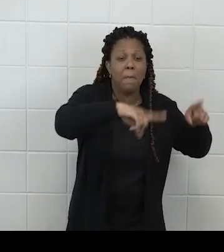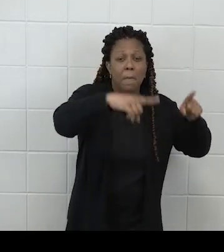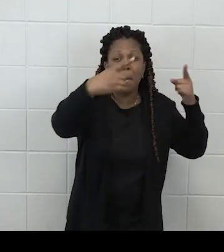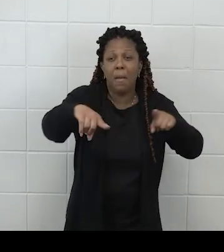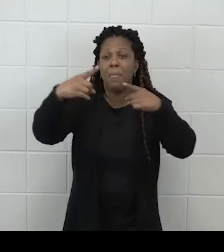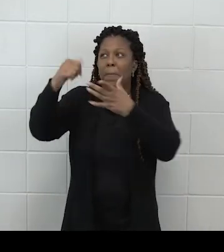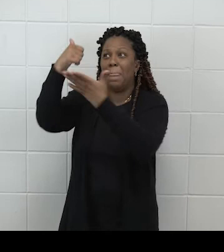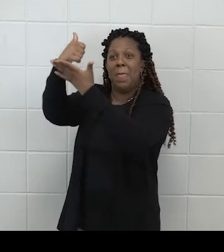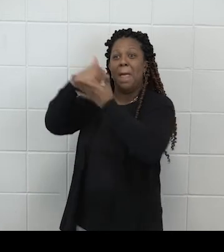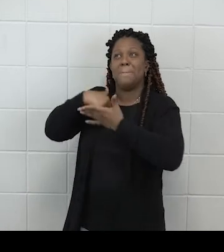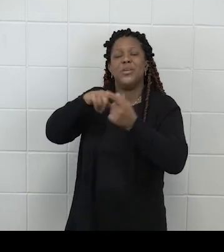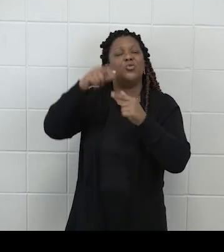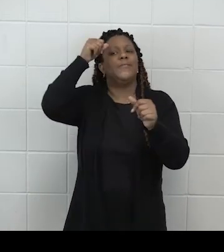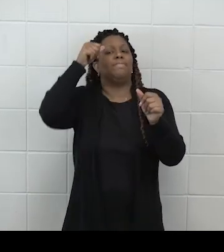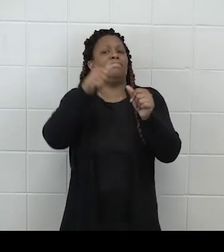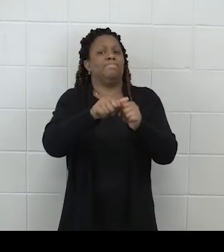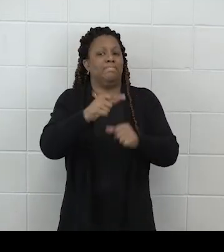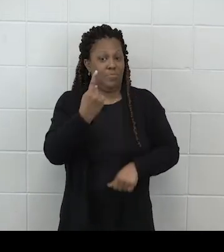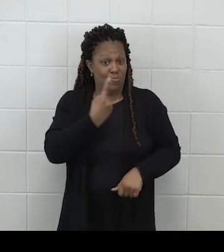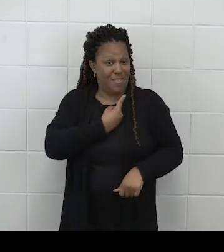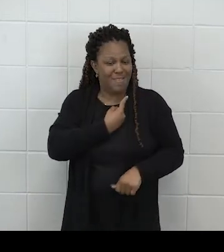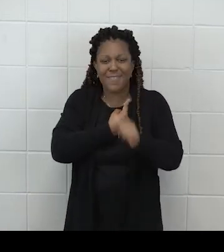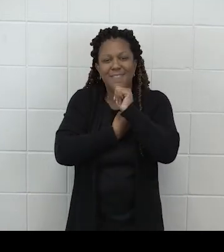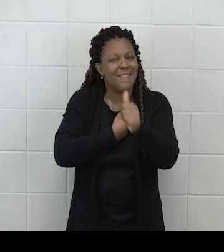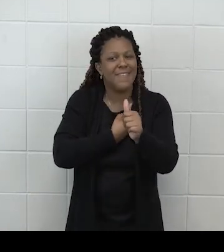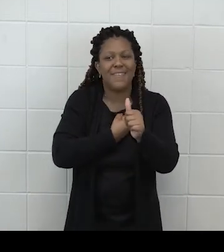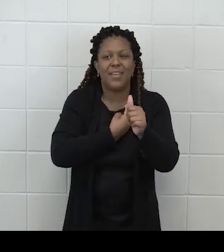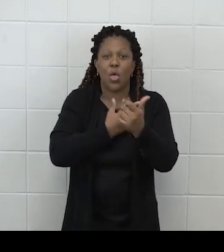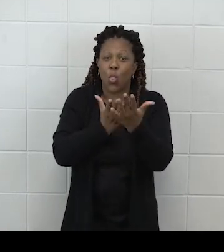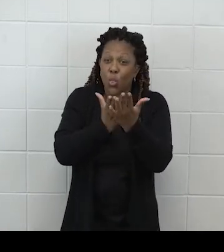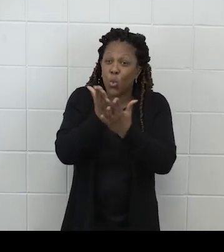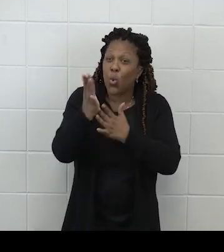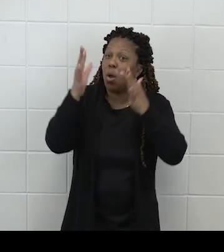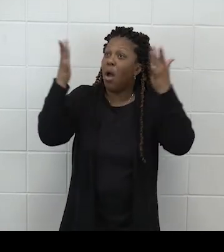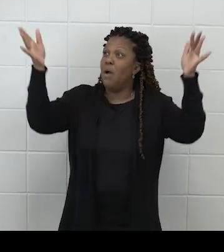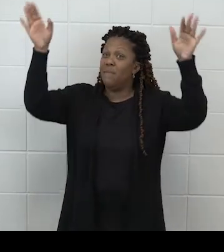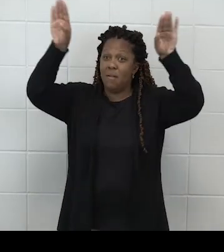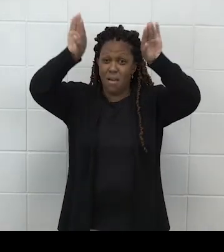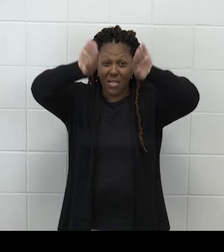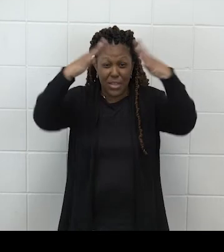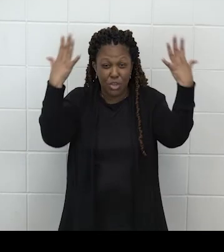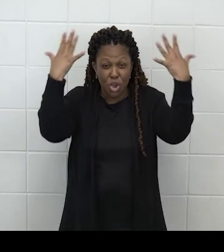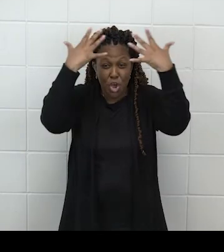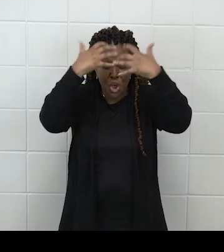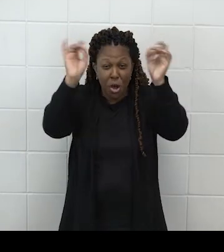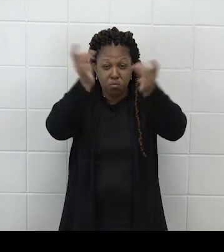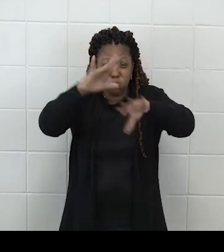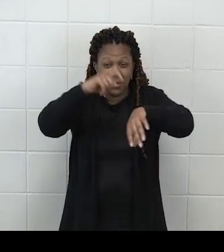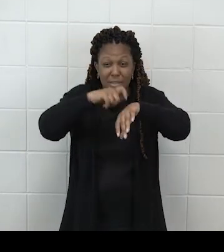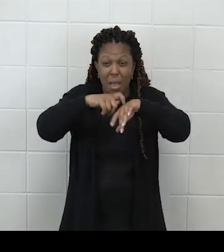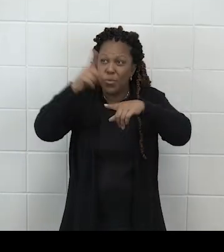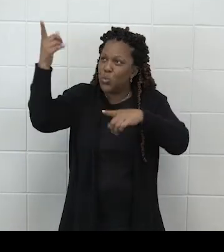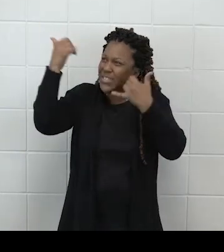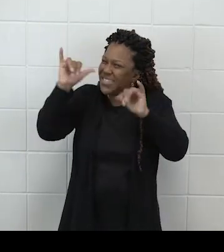God. Assure us that we do not walk alone through the valley of the shadow of death, but that your light is